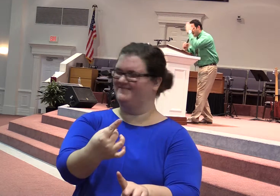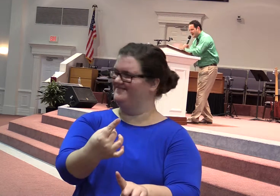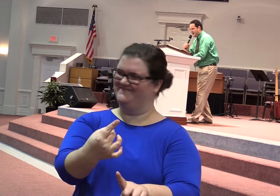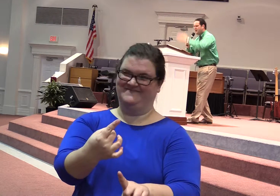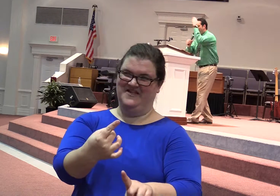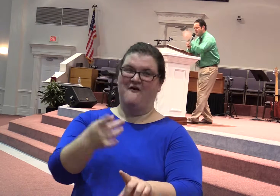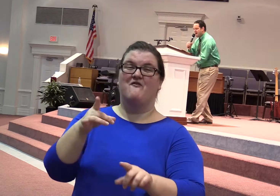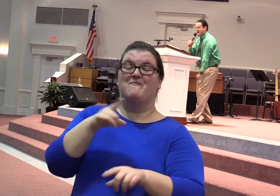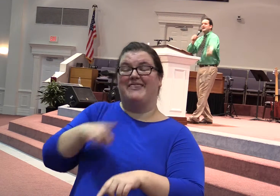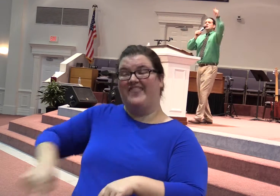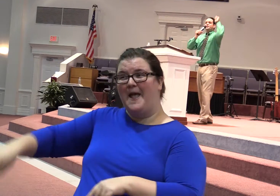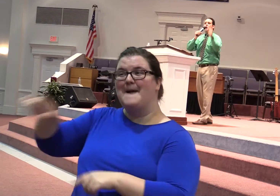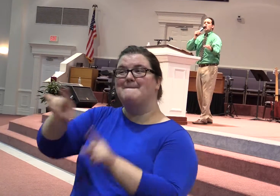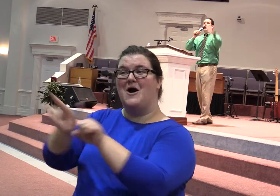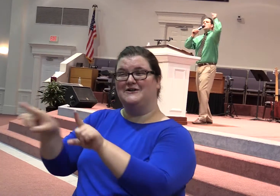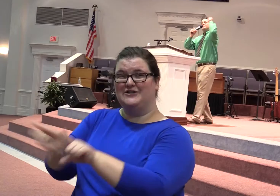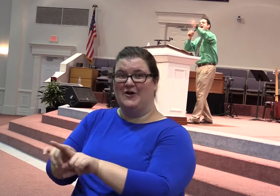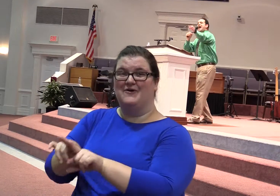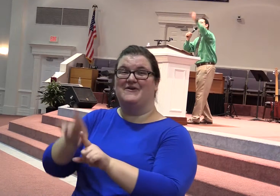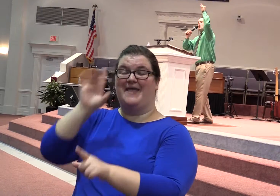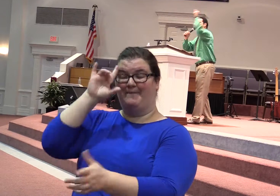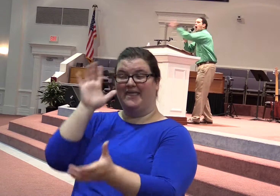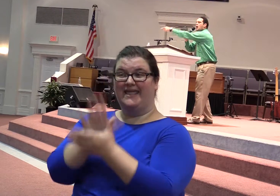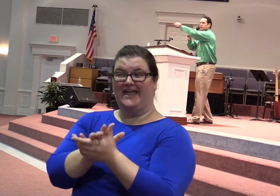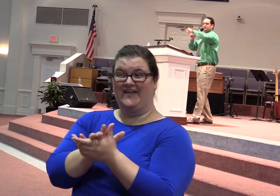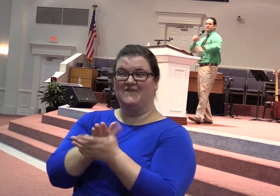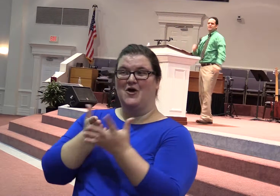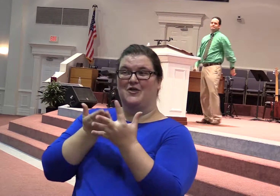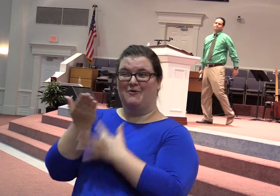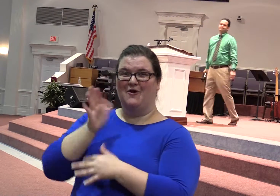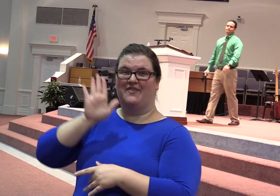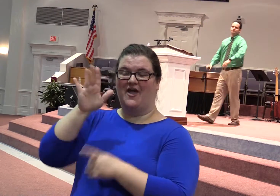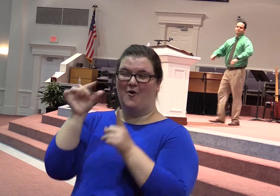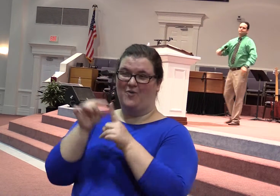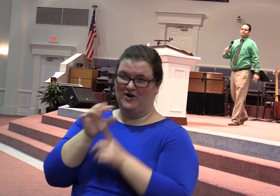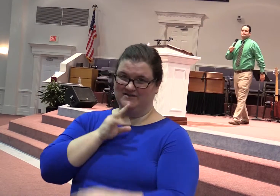shall believe on me through their words.